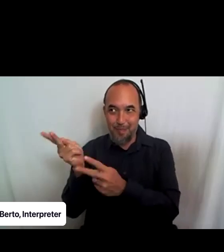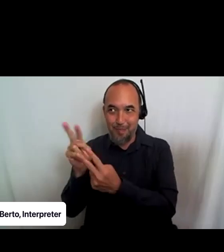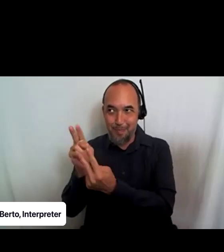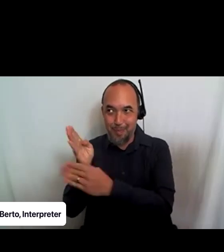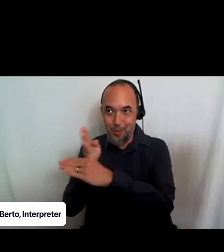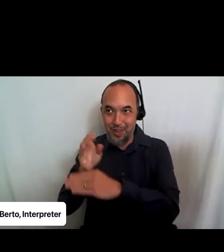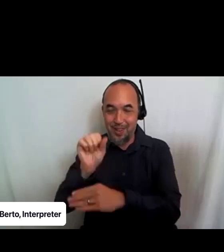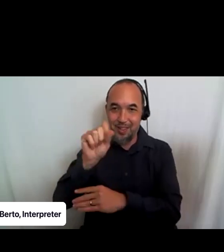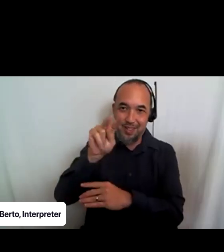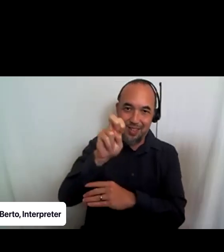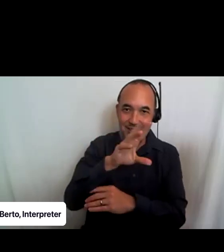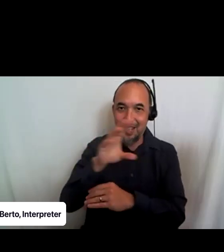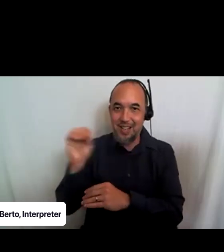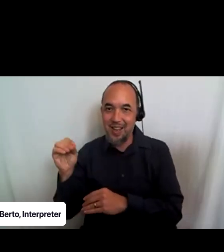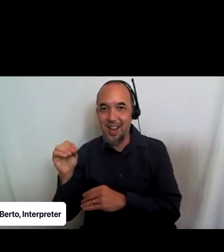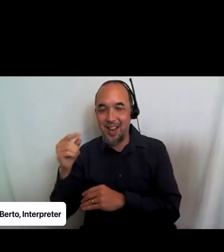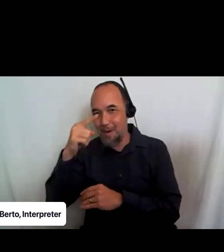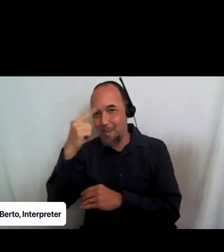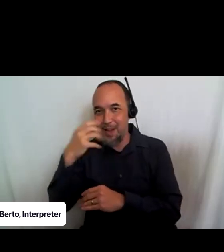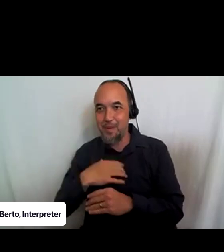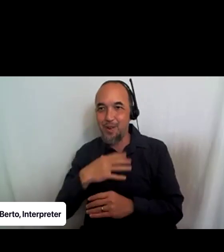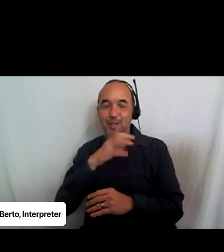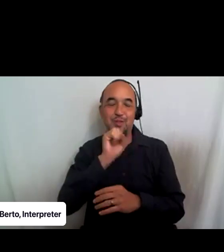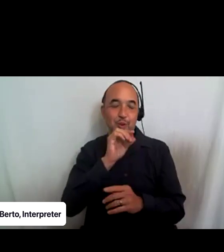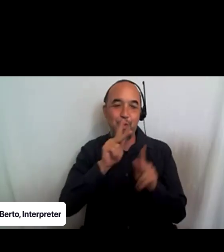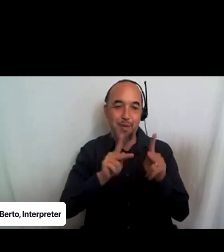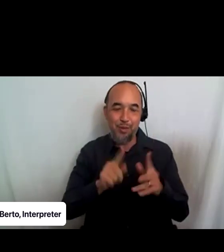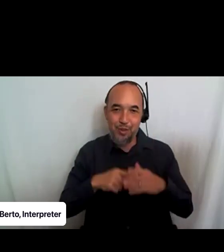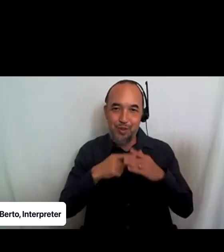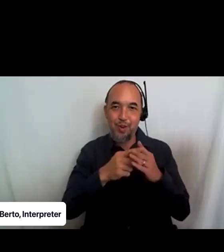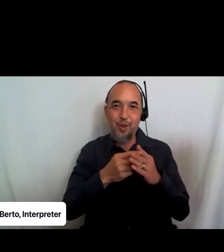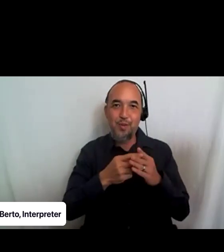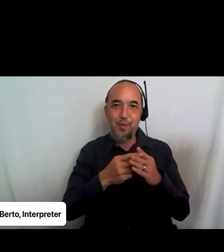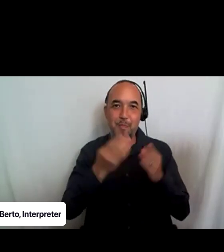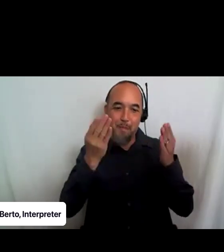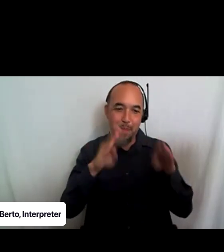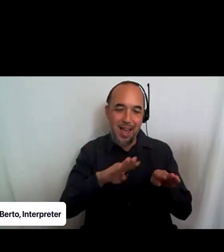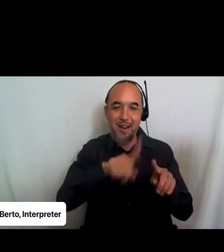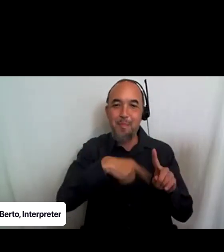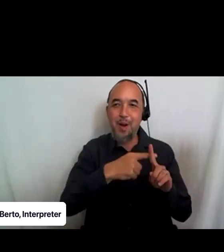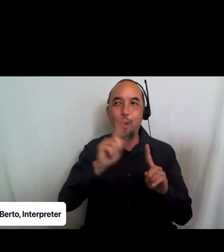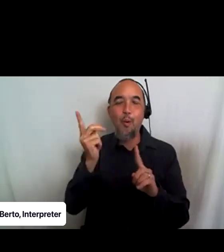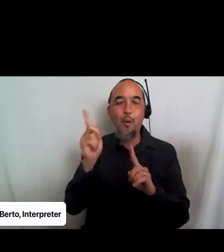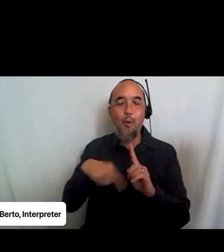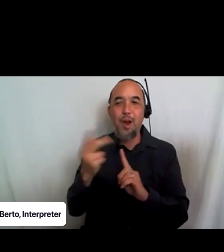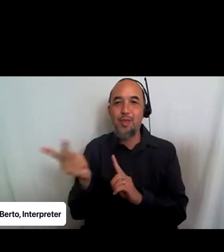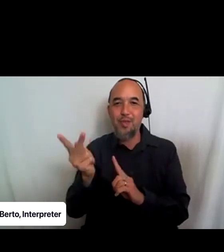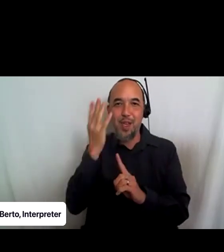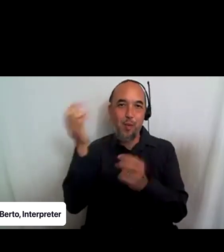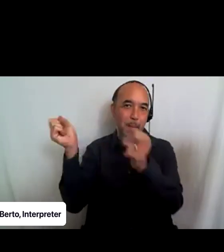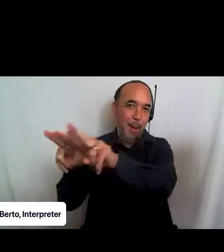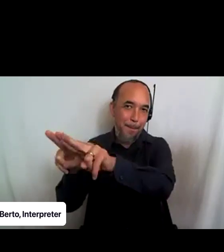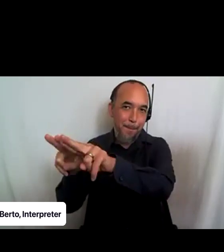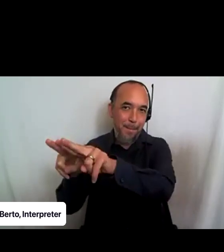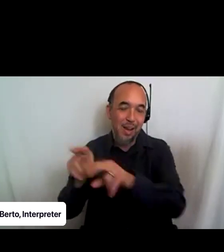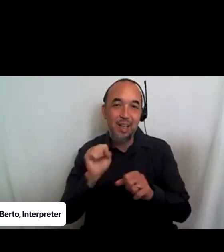And everyone else in the crew is taking bets when they're going to sleep together. And so Wee John and Roach give Steed a makeover,